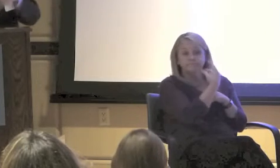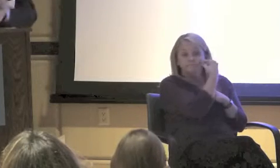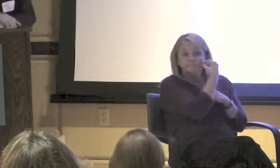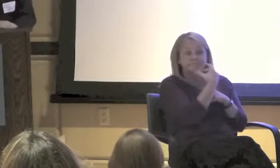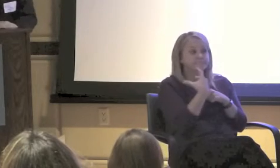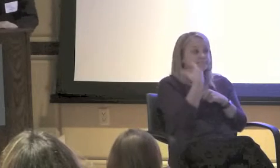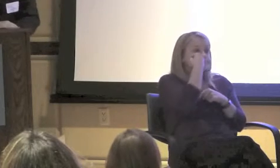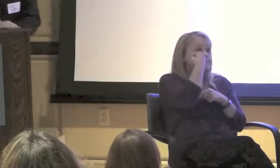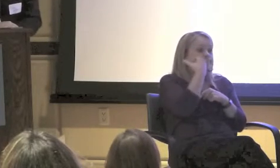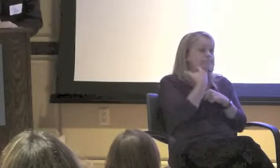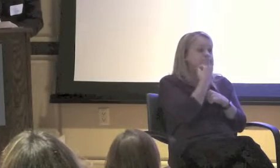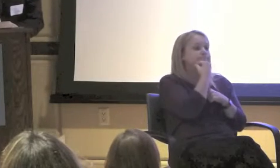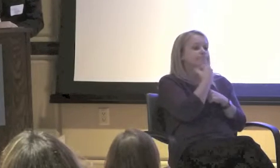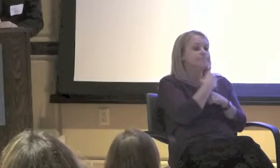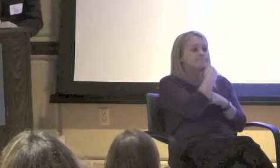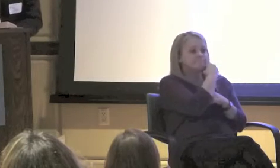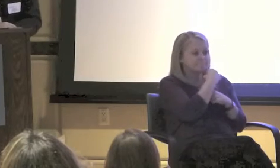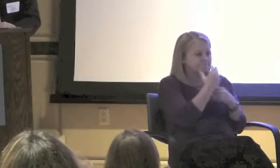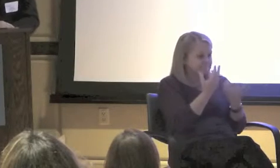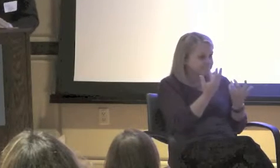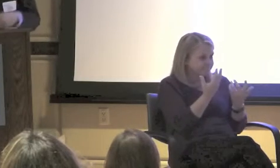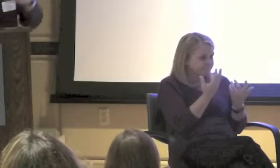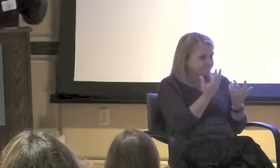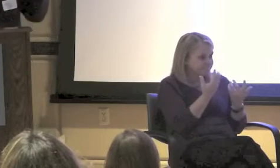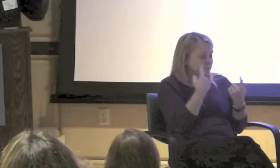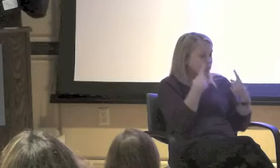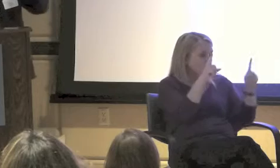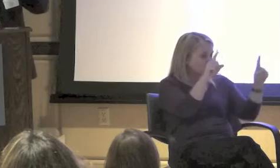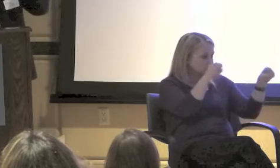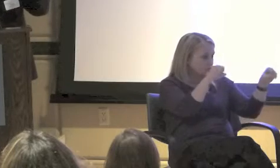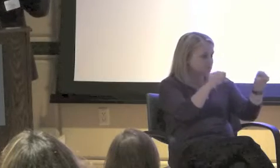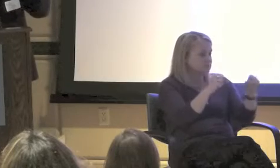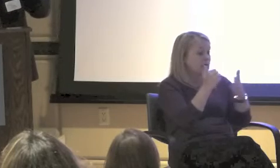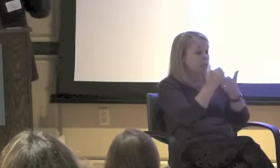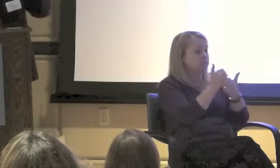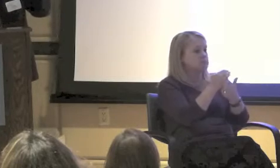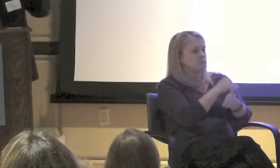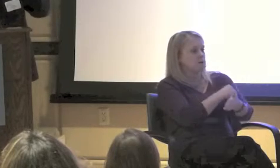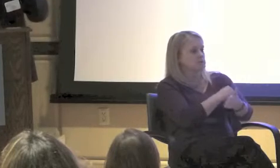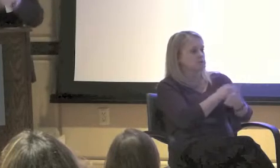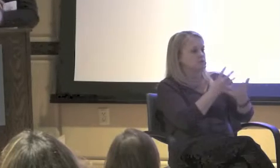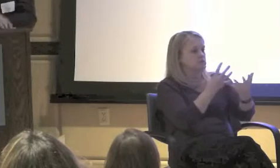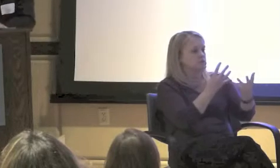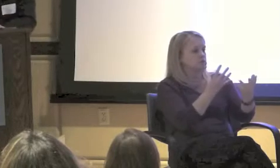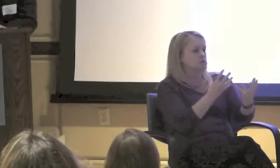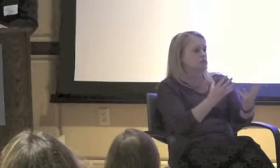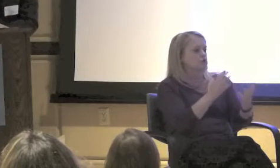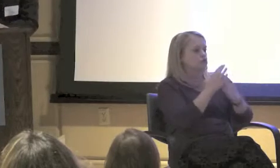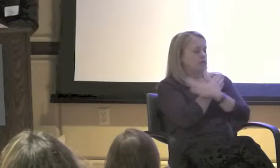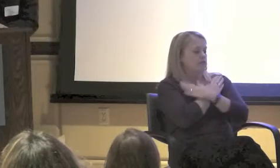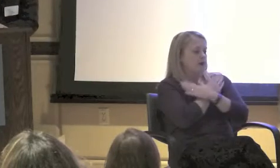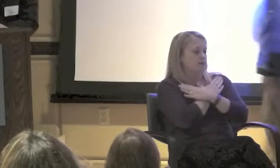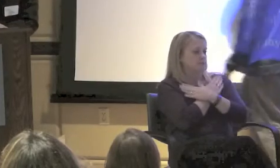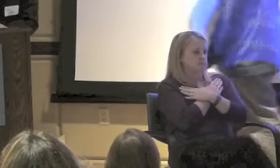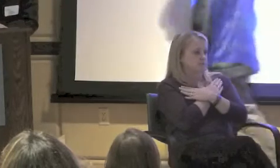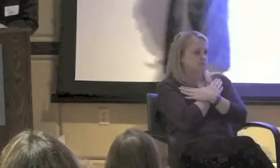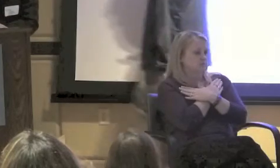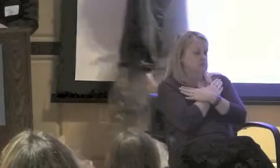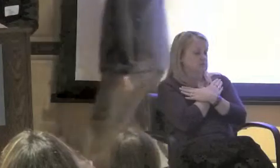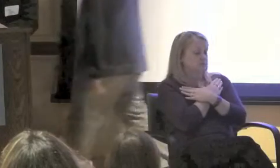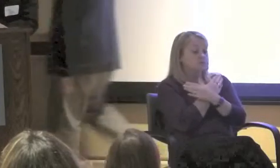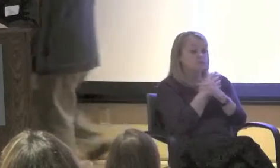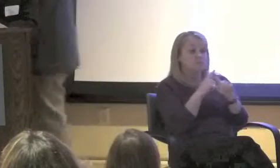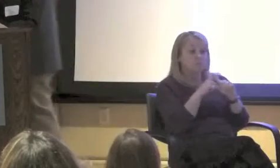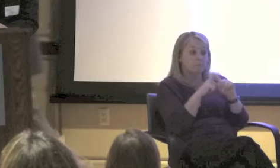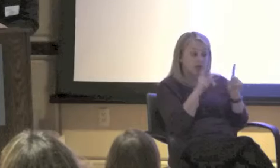smooth out wrinkles in the face. And it works by relaxing those muscles that give us those wrinkles.